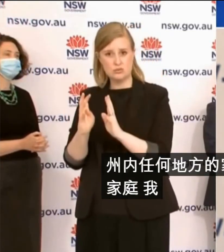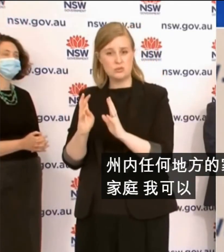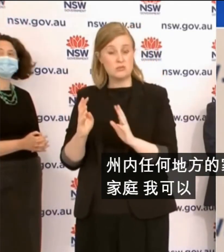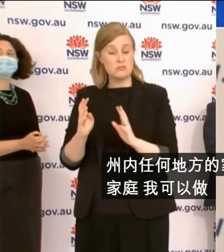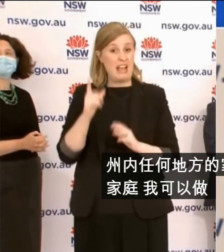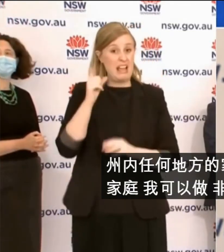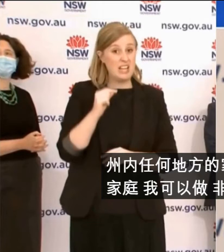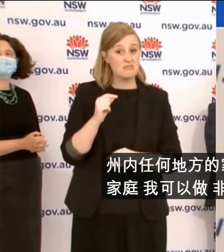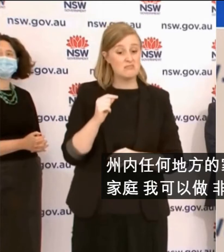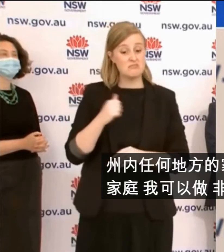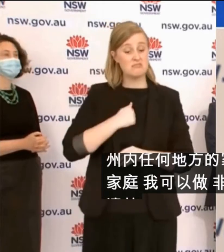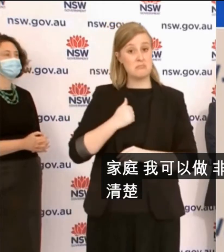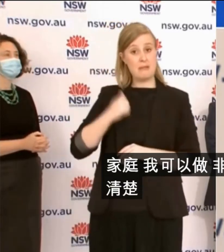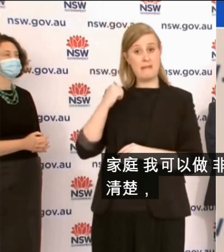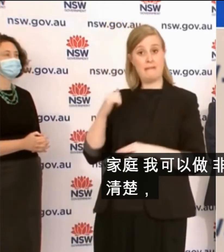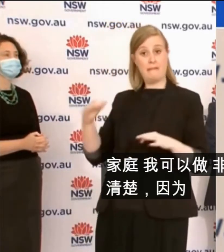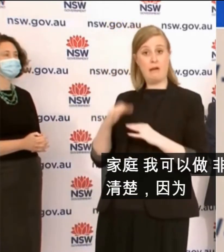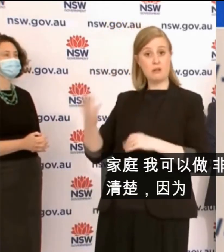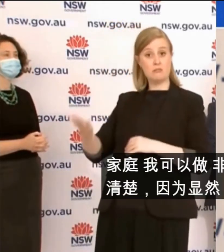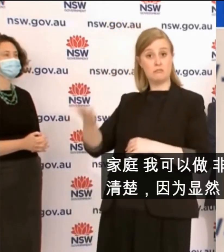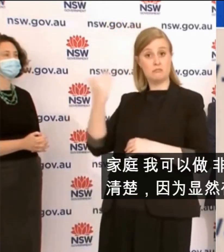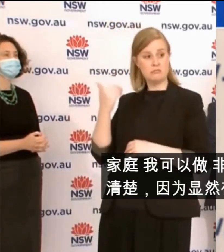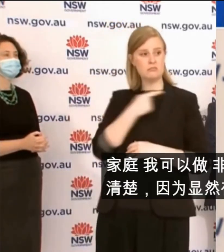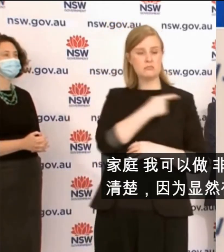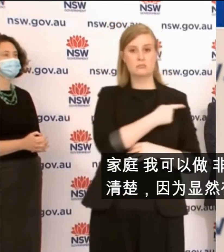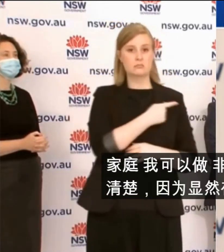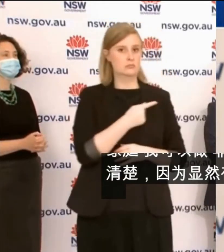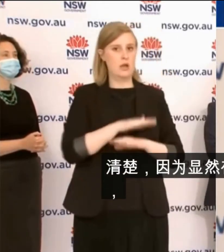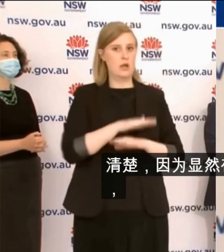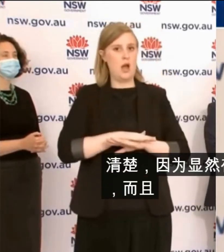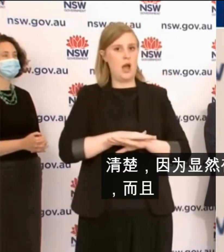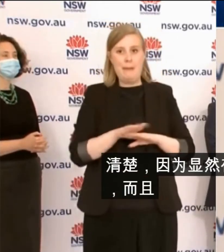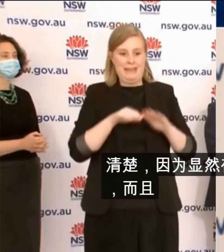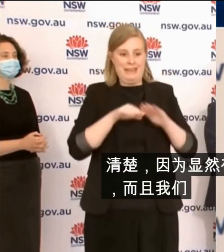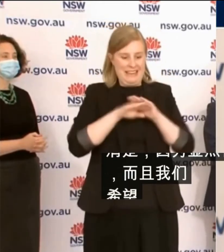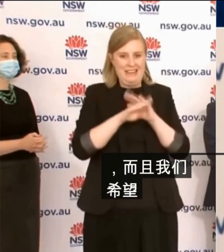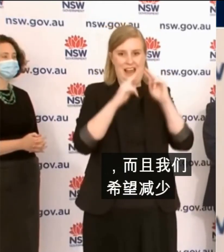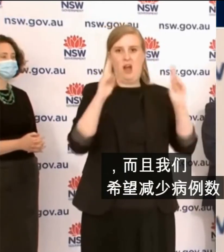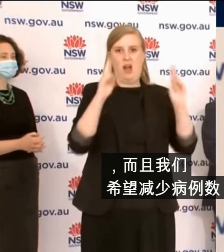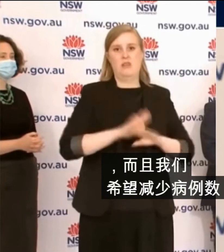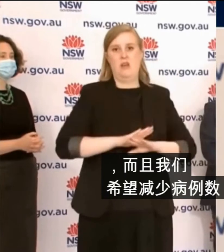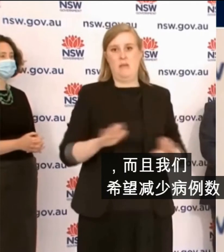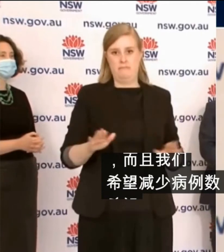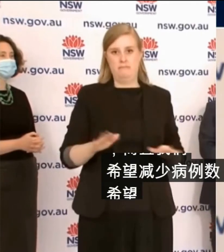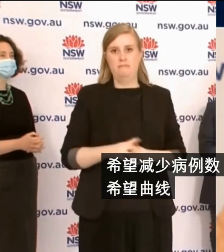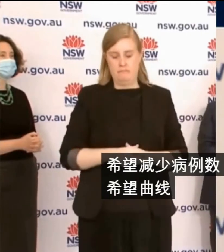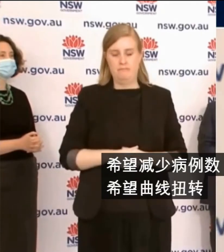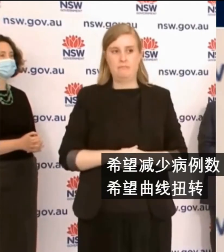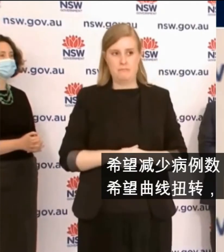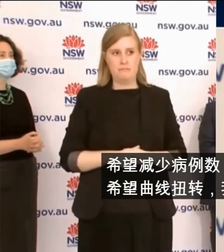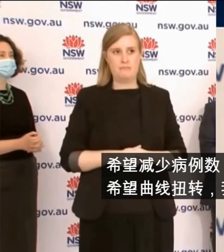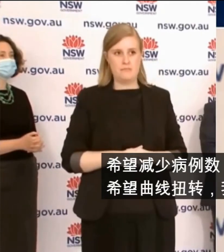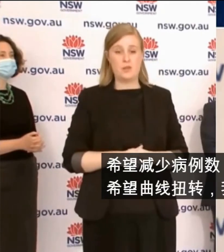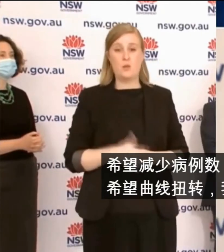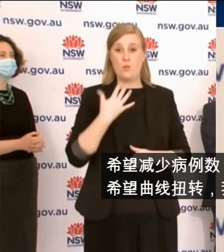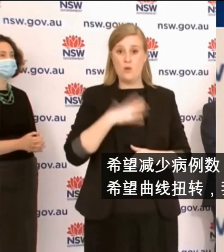household. Can I make that very clear? So because of obviously the restrictions that are in place and the fact that we want to get the case numbers down, we want the curve to